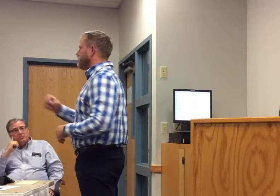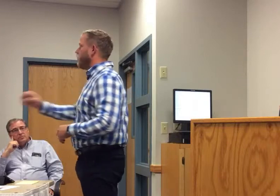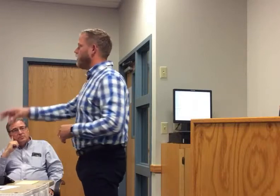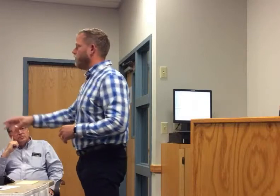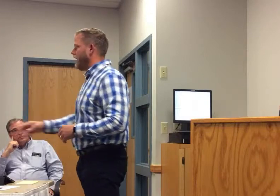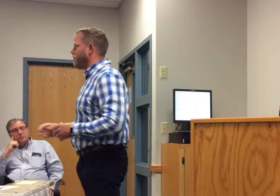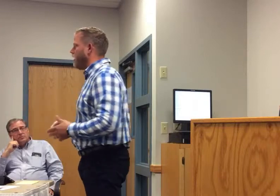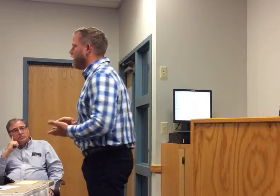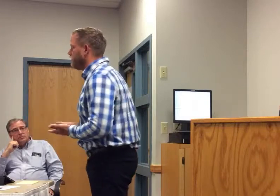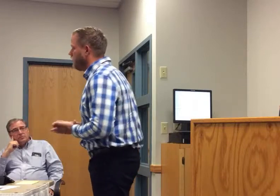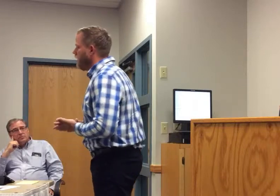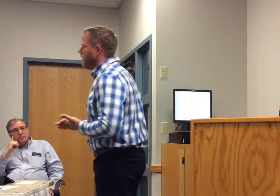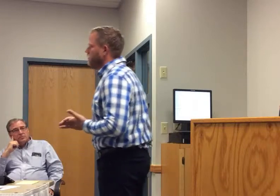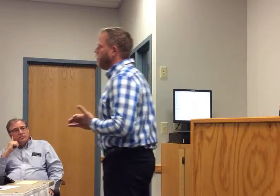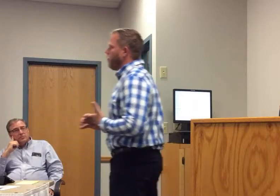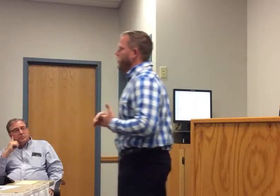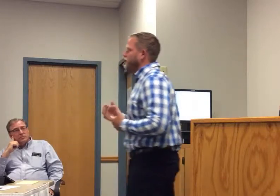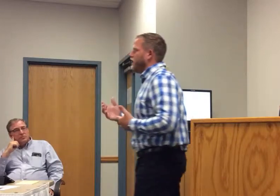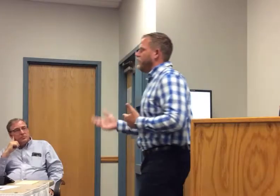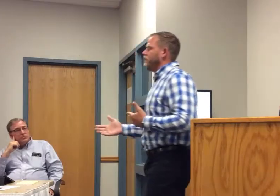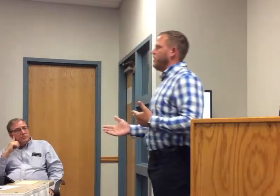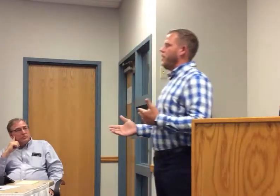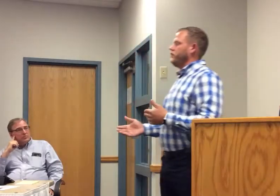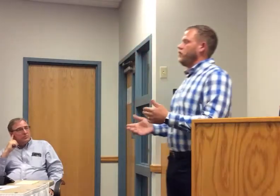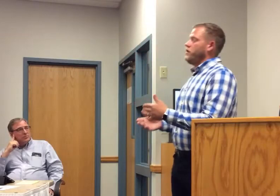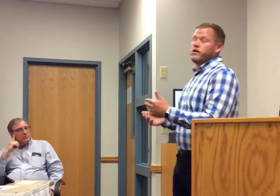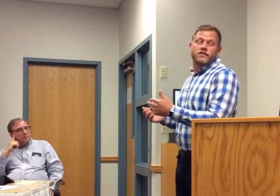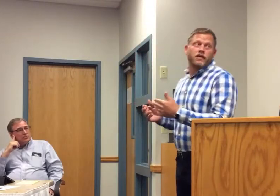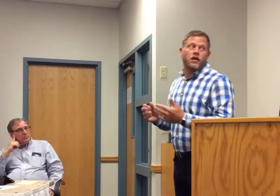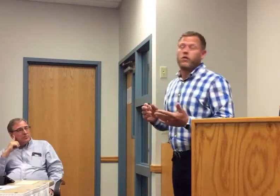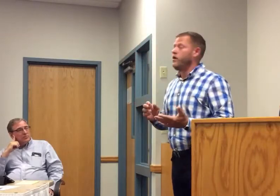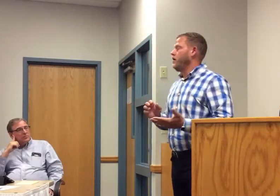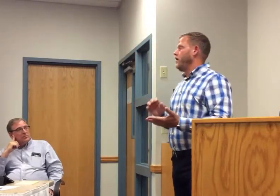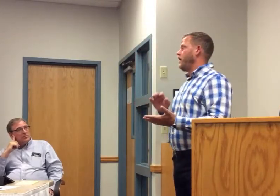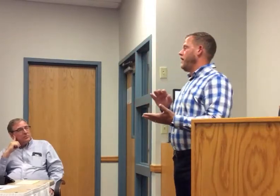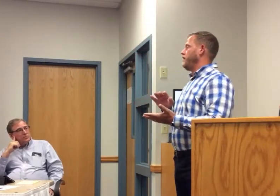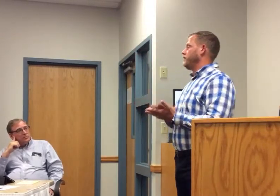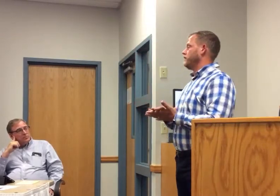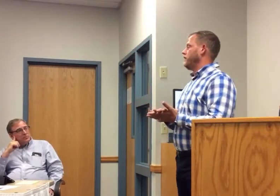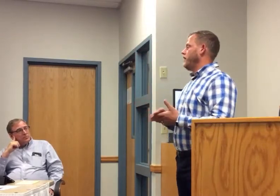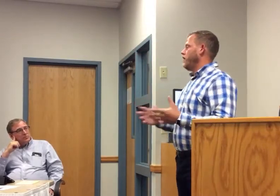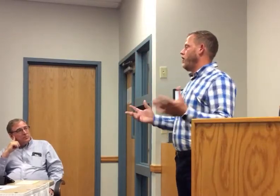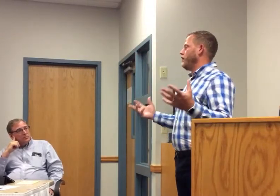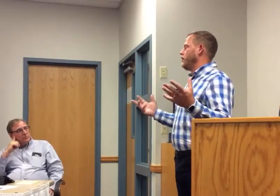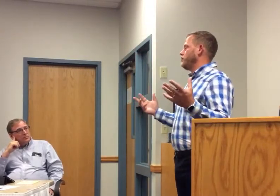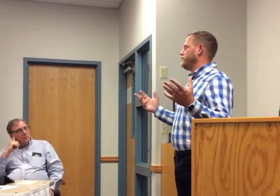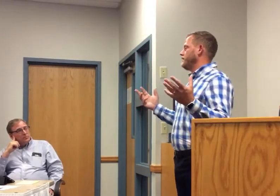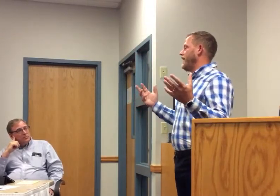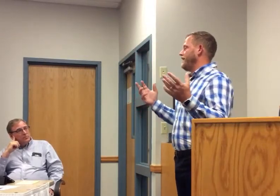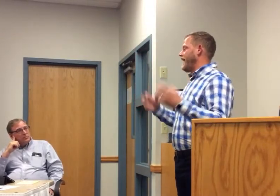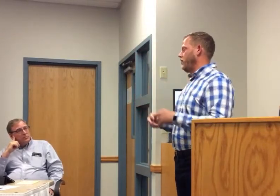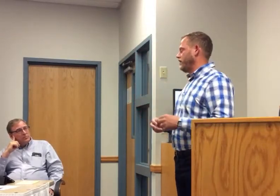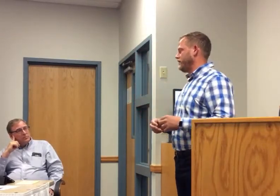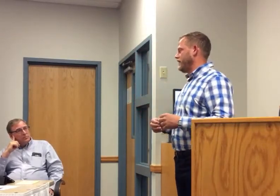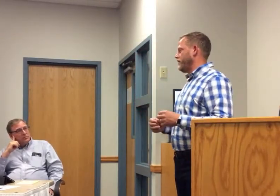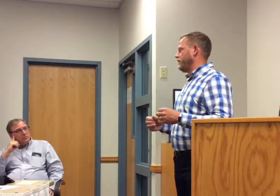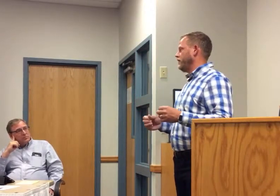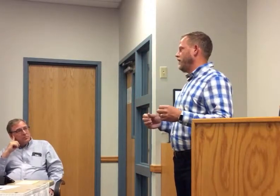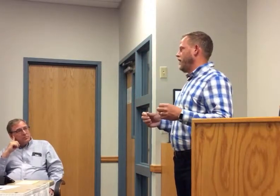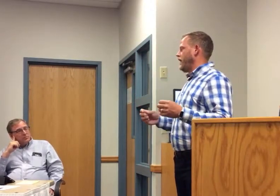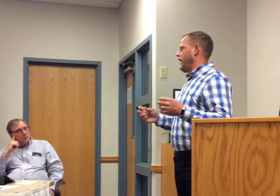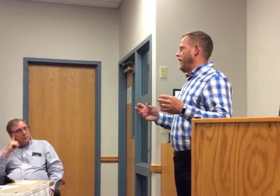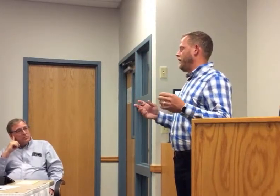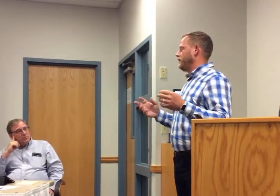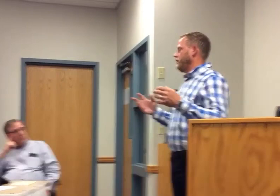to weights, or do I go to that practice? So what we did 2 years ago is all the coaches and I now get